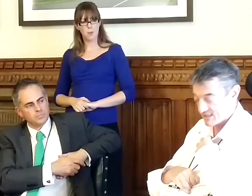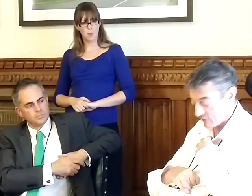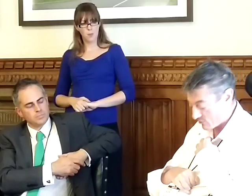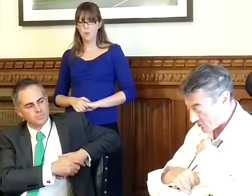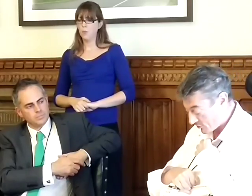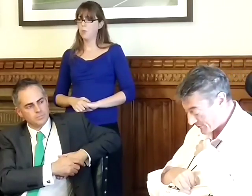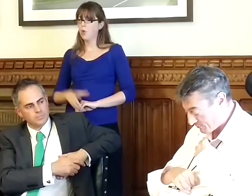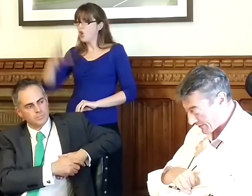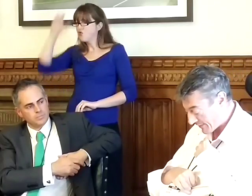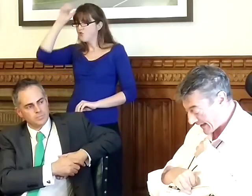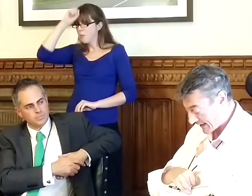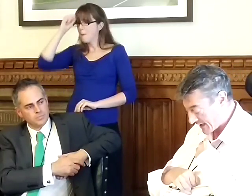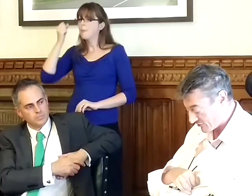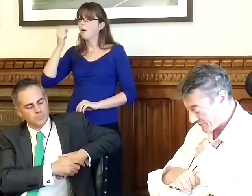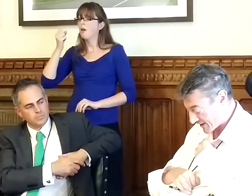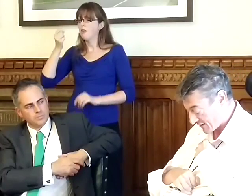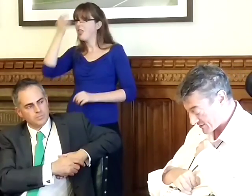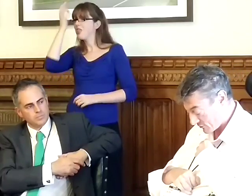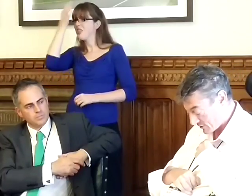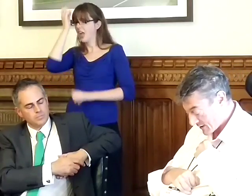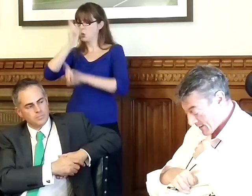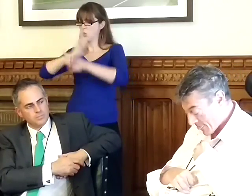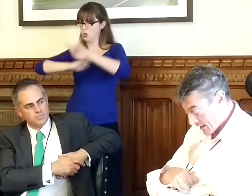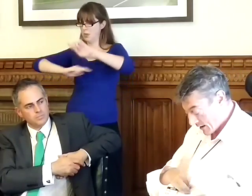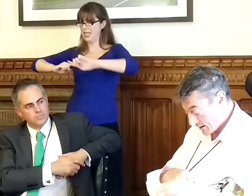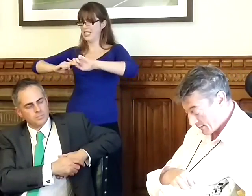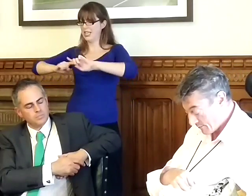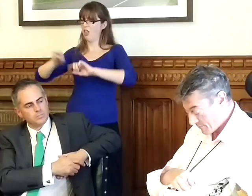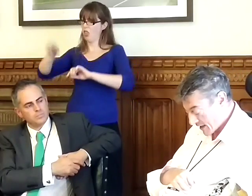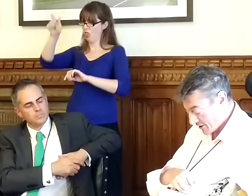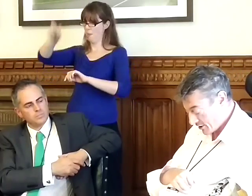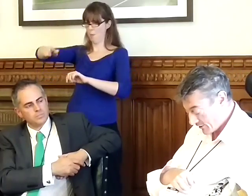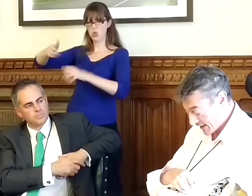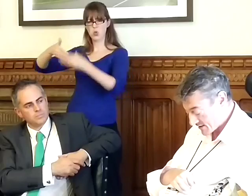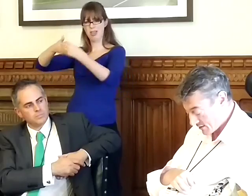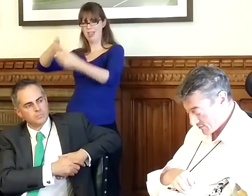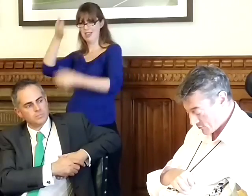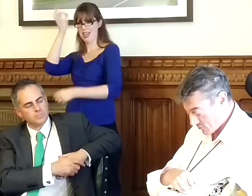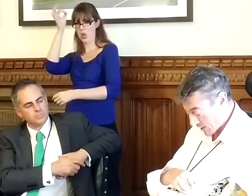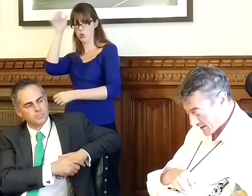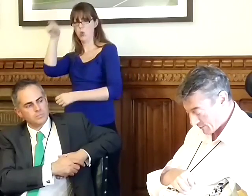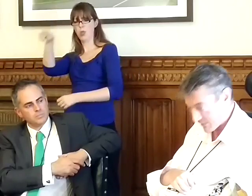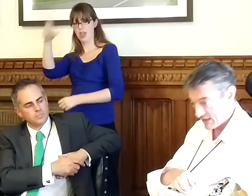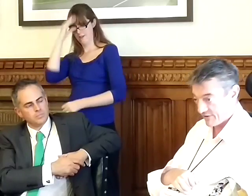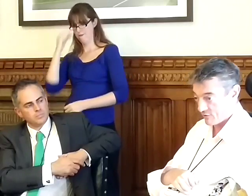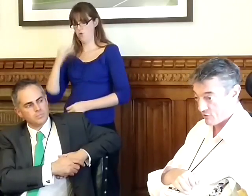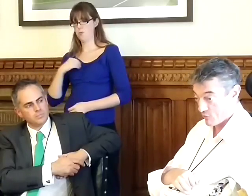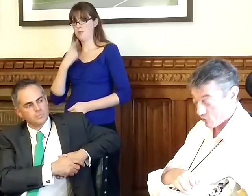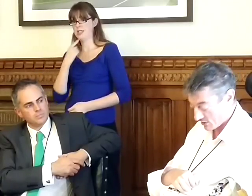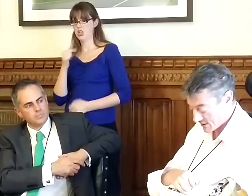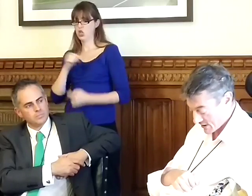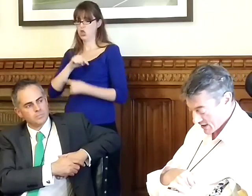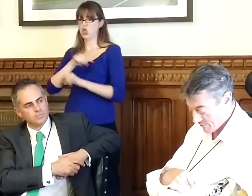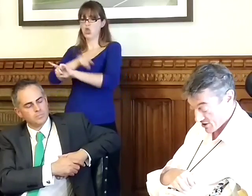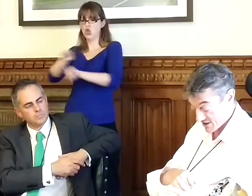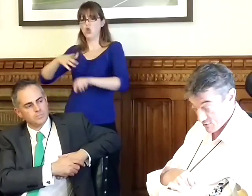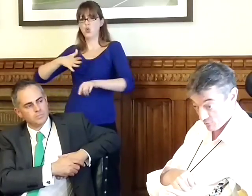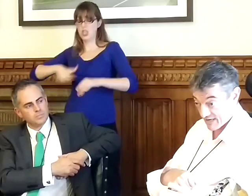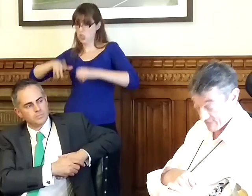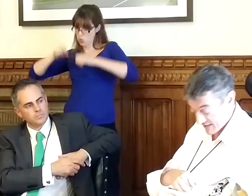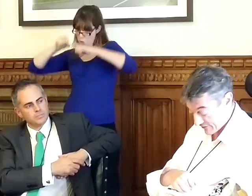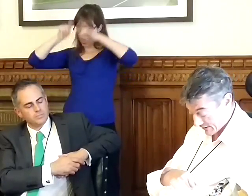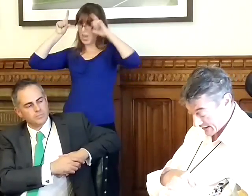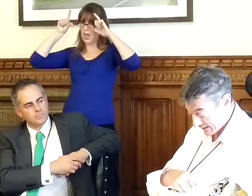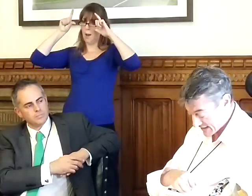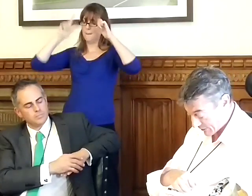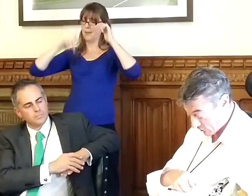the council meeting, we were told by the then leader of the council, you need to wake up and live in the real world, because